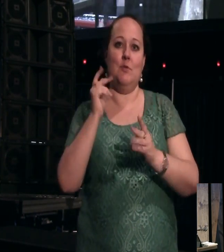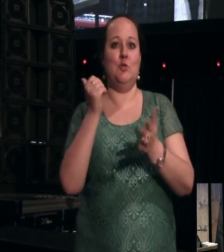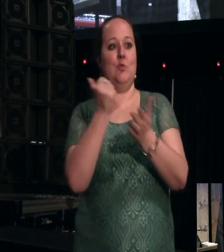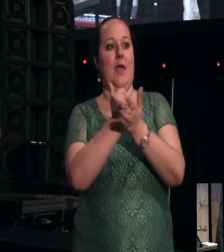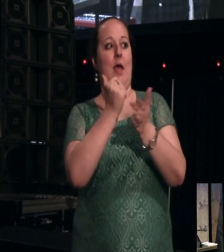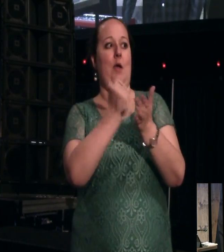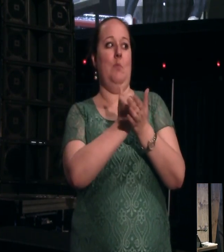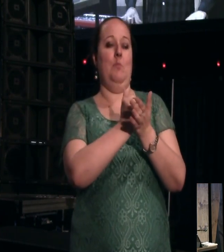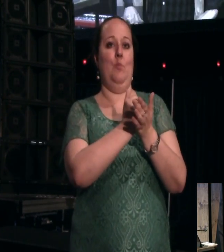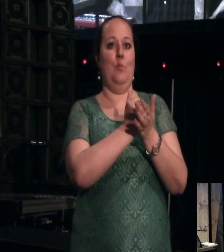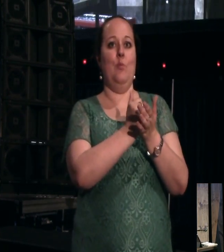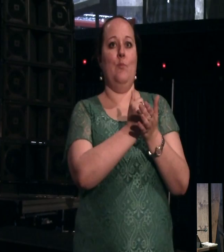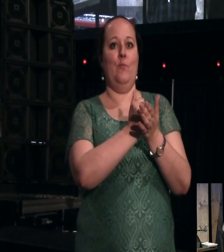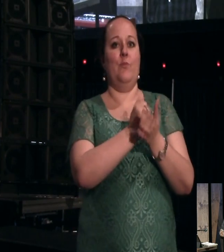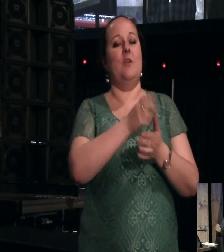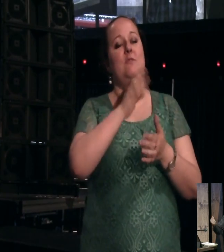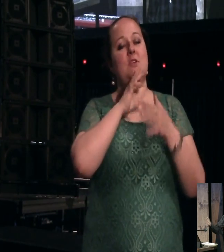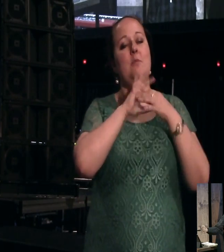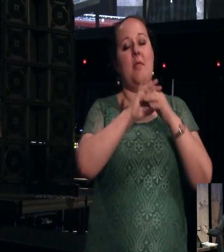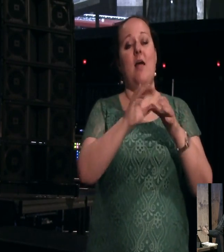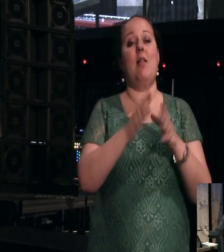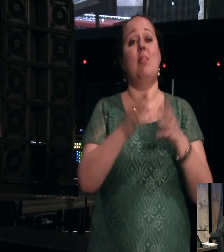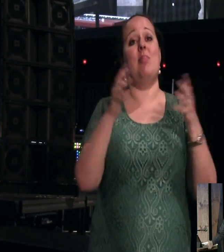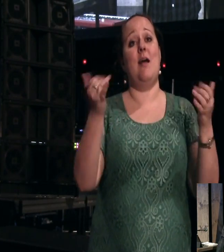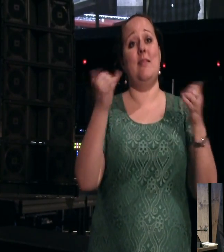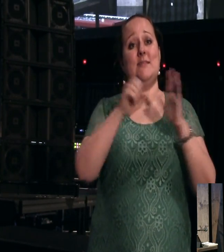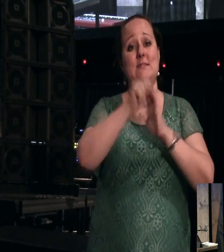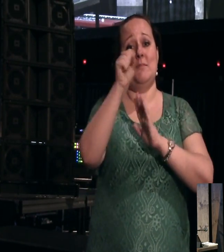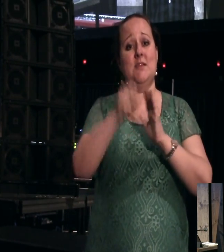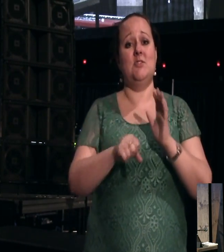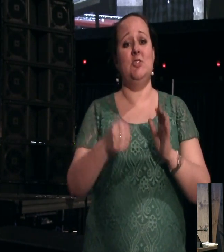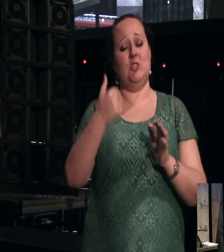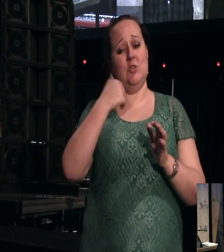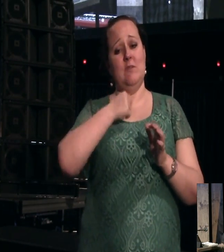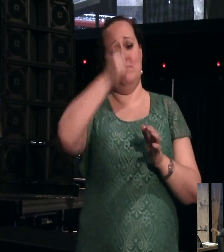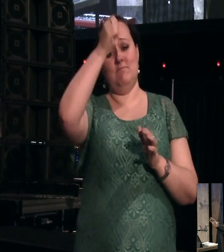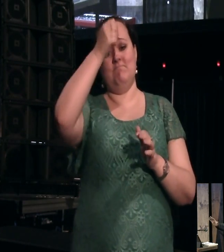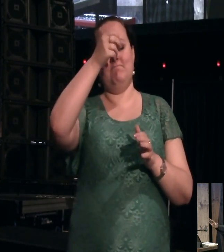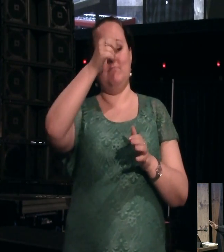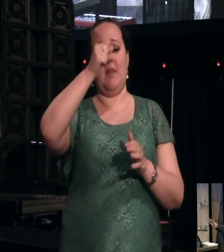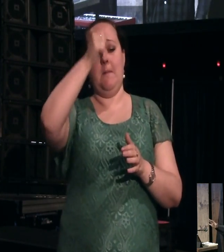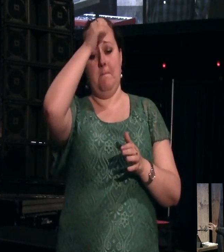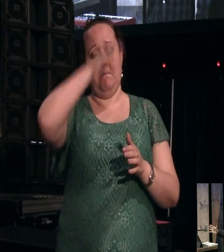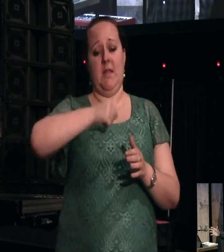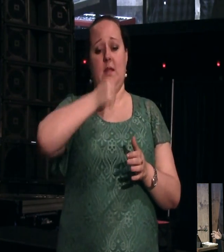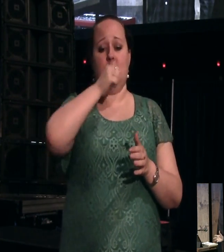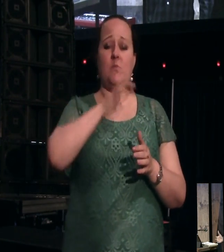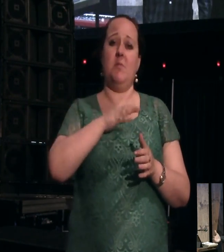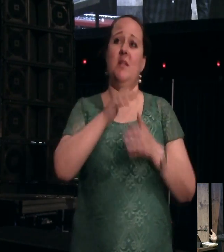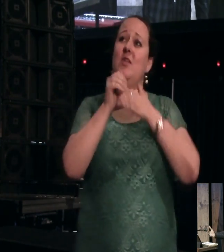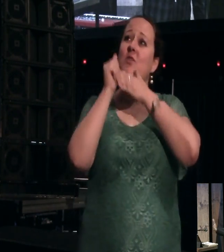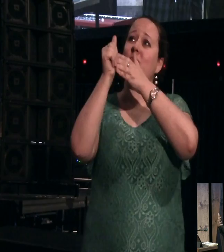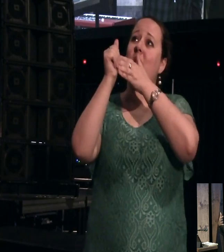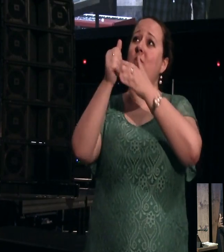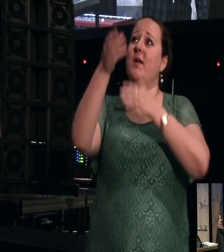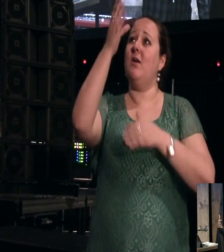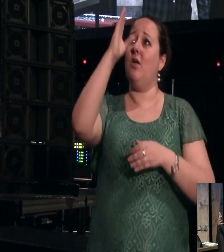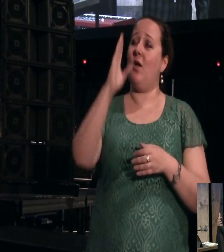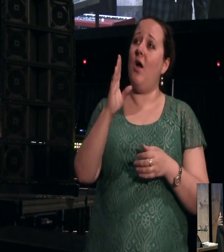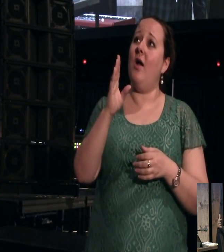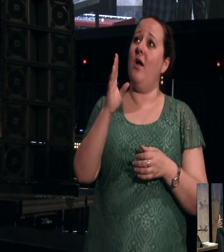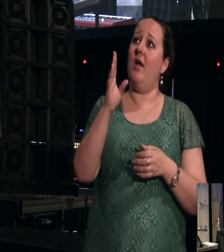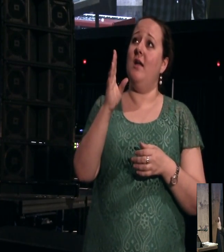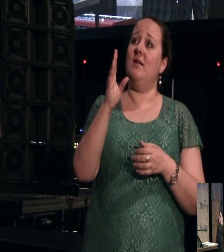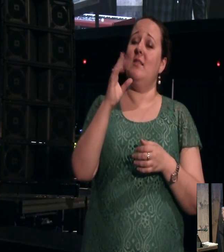He uses his people to align the hearts of his people. And we've talked about that a lot this semester. Do you have some godly men or